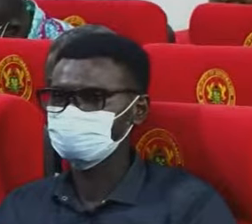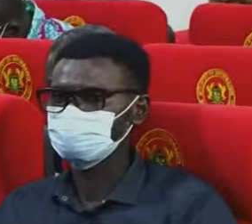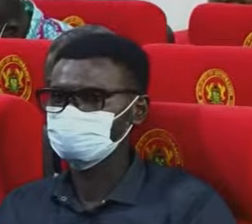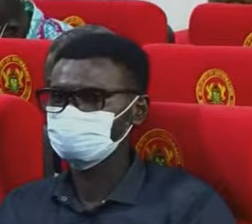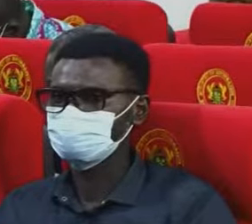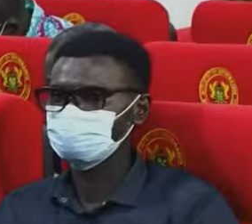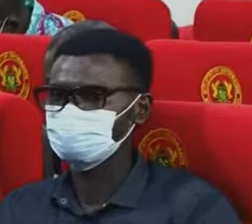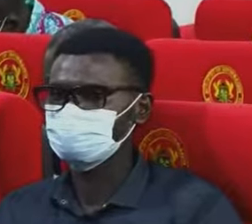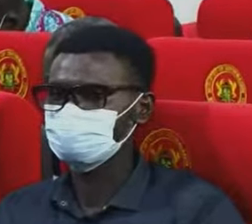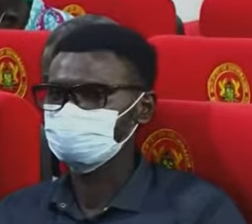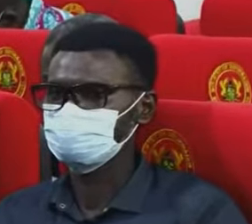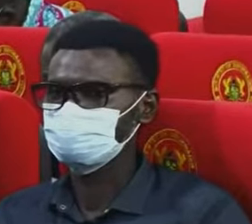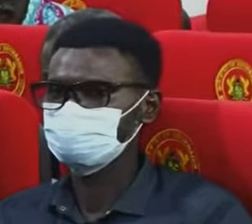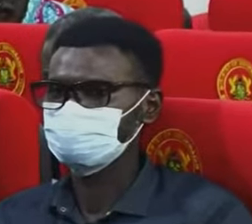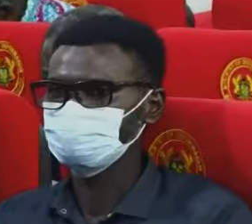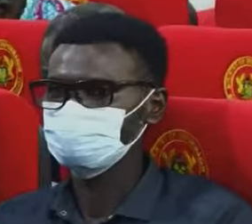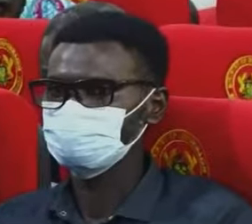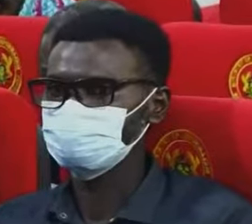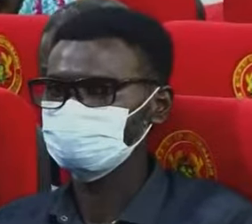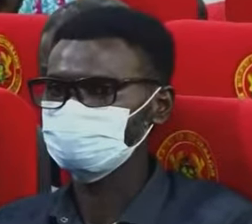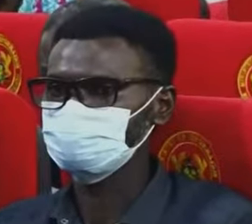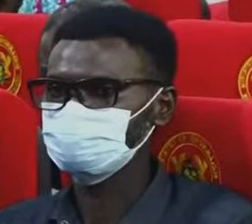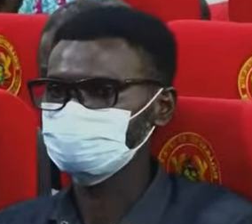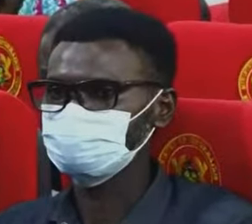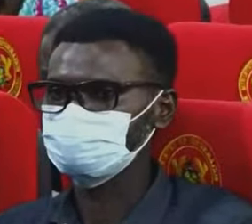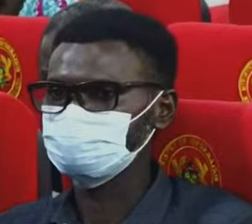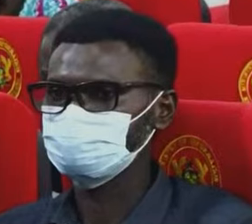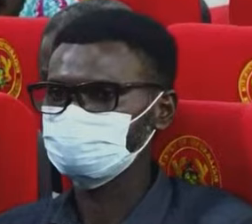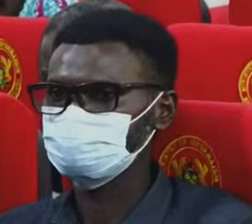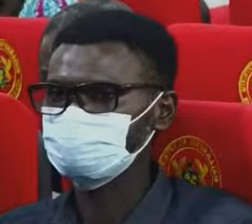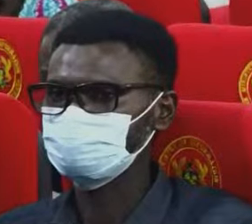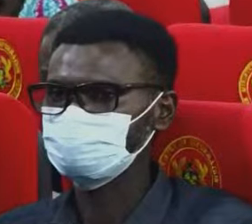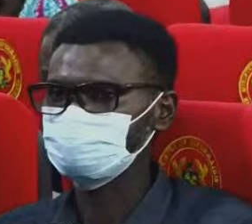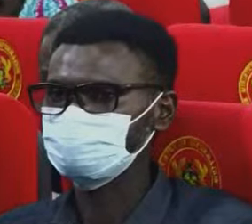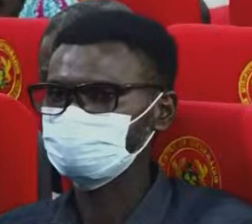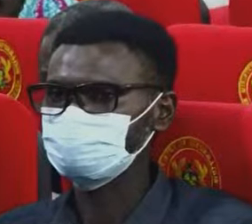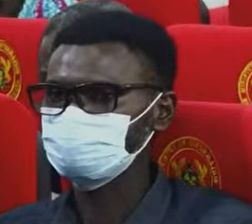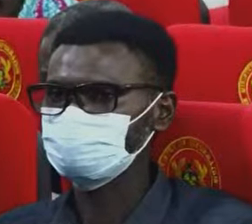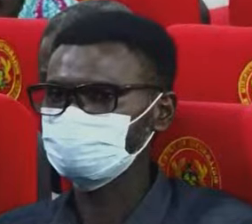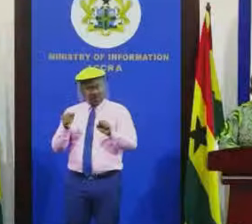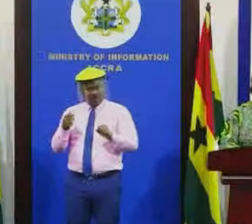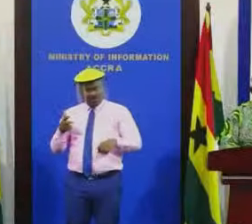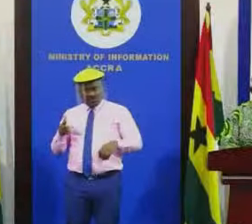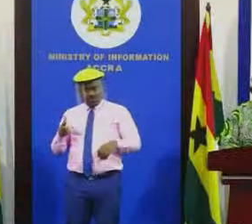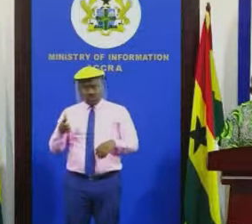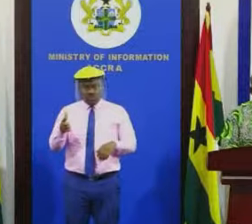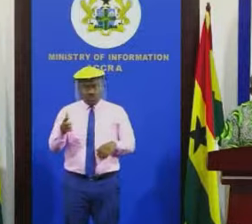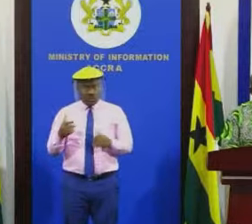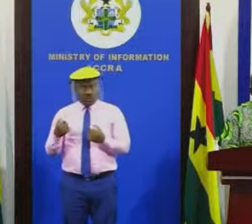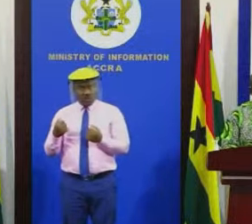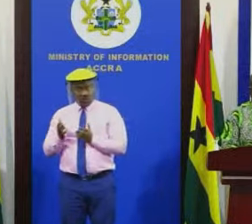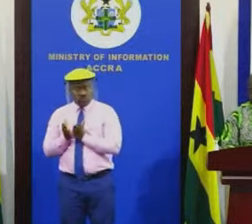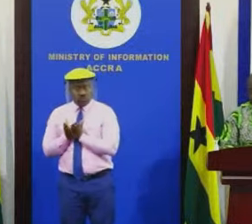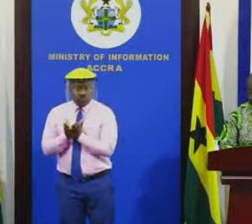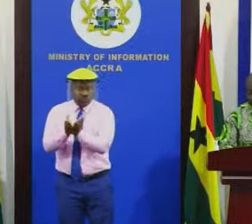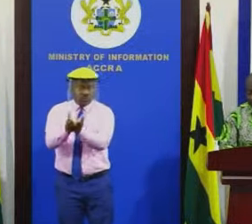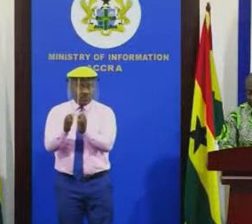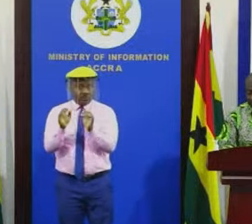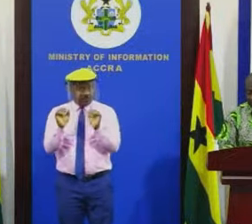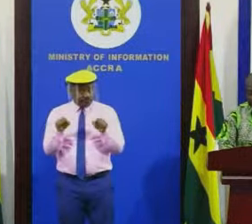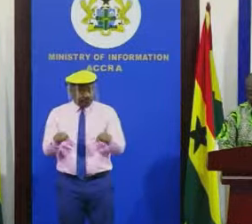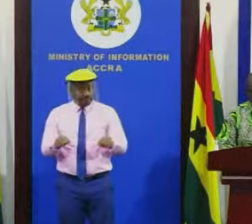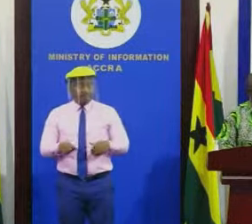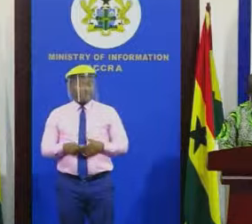will be removing them to ensure that we provide safety of navigation. So those areas will definitely